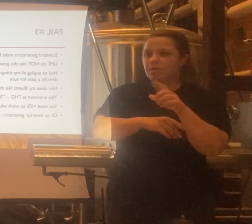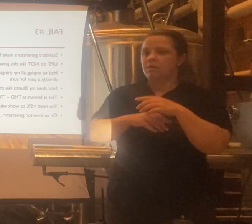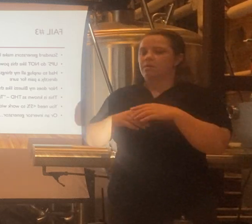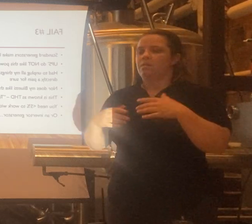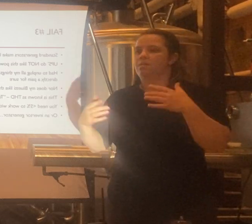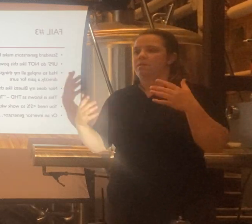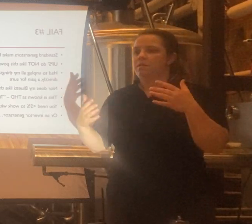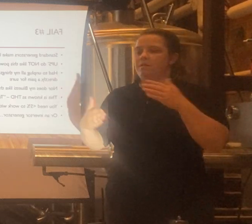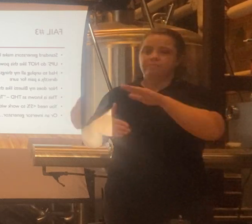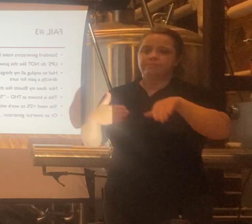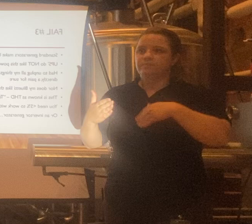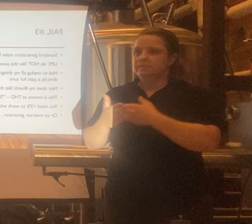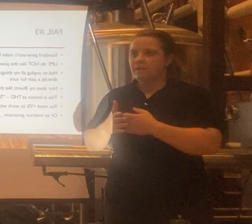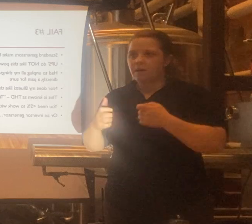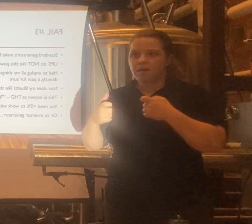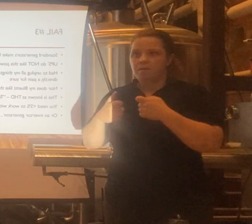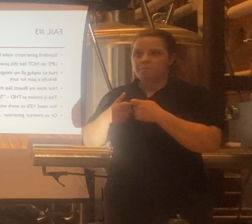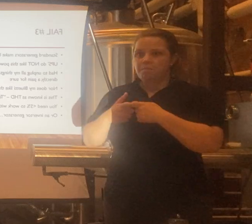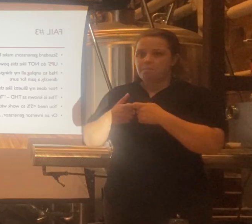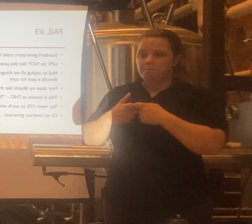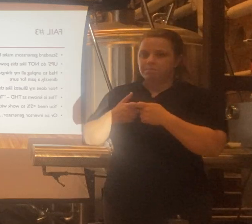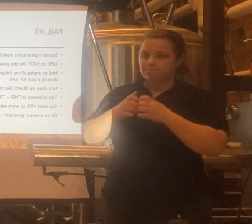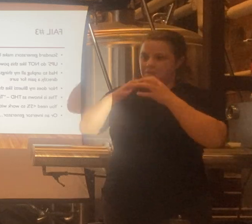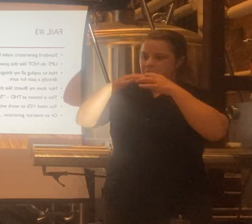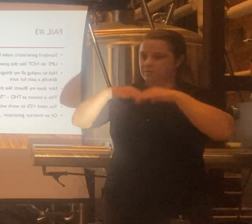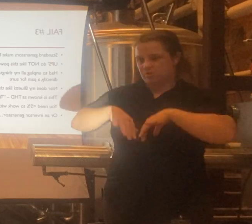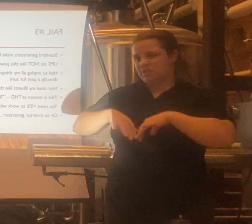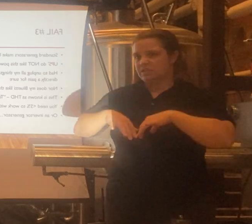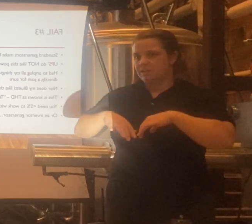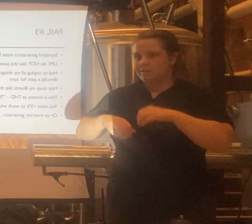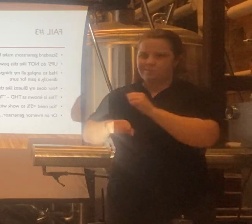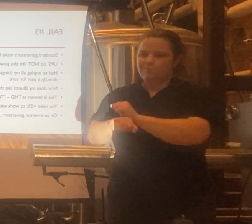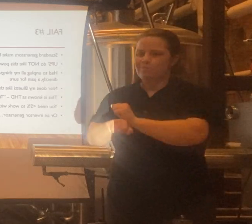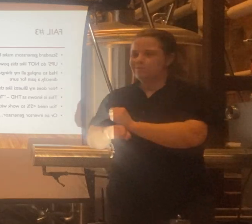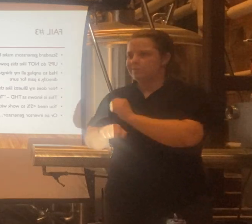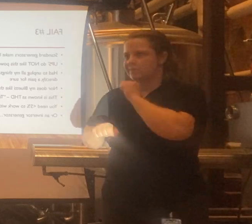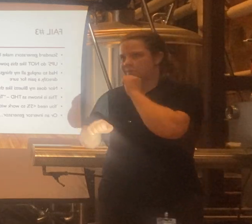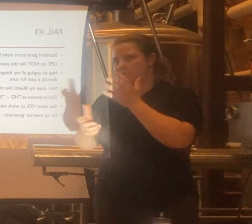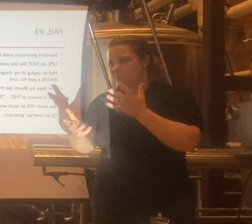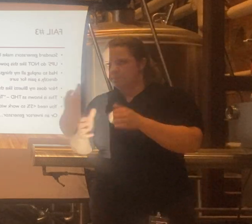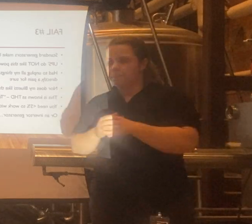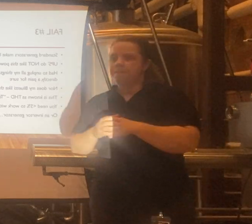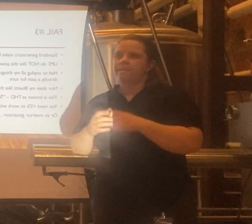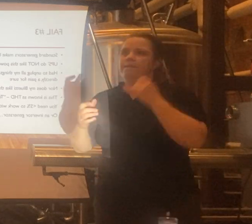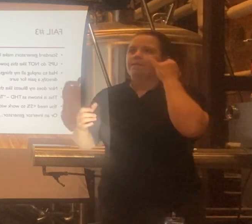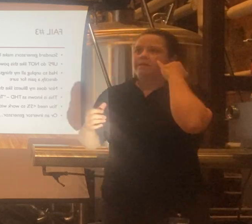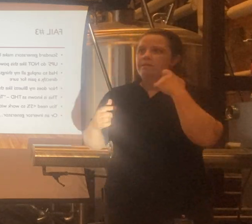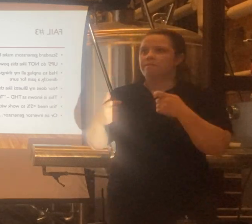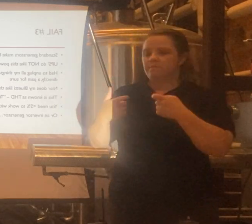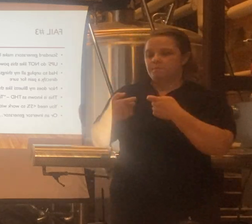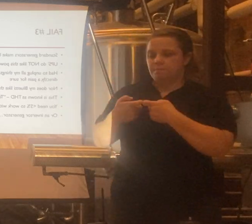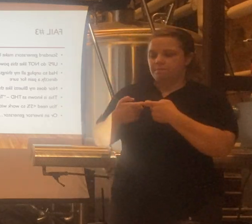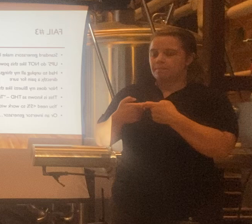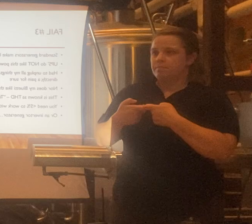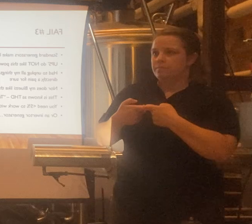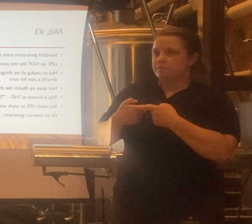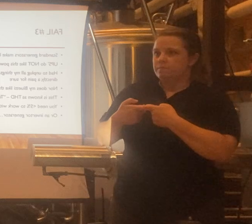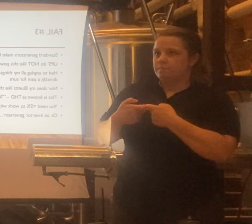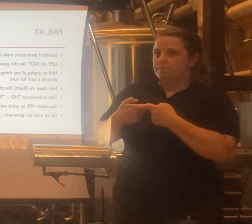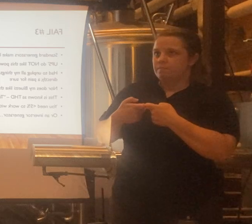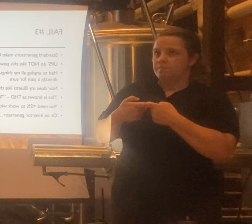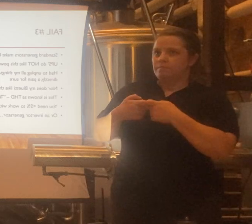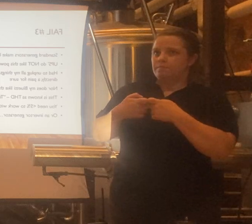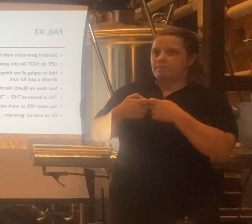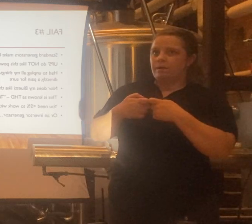The power goes out, you're not working anyway. But I have it all so that if the power does spike, my electronics don't get fried or don't get spiked because it can kill